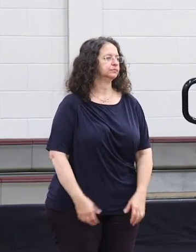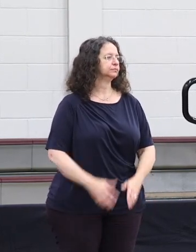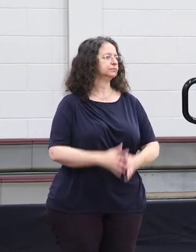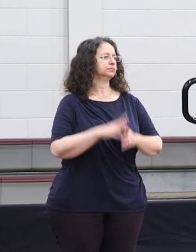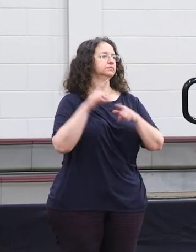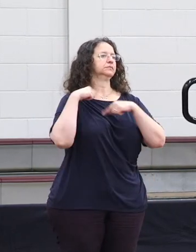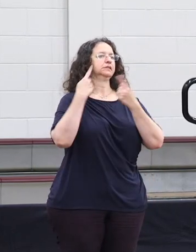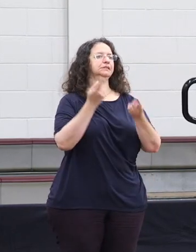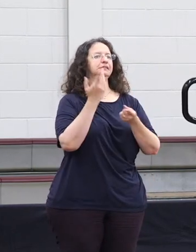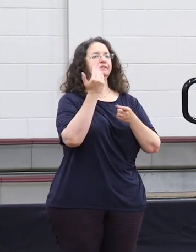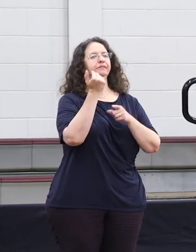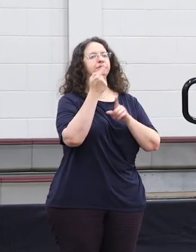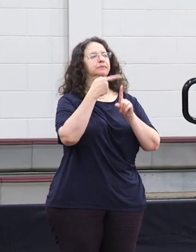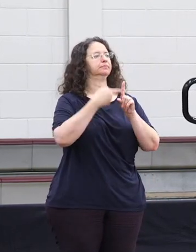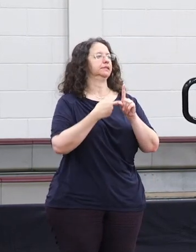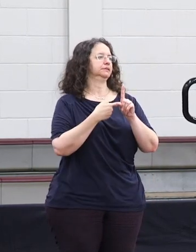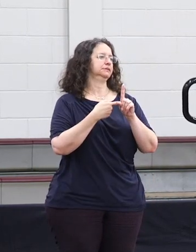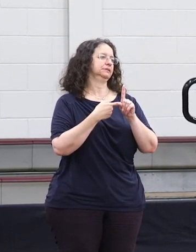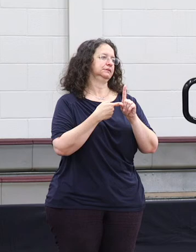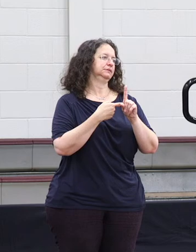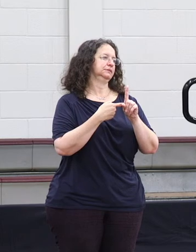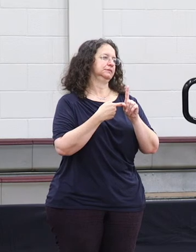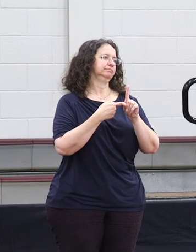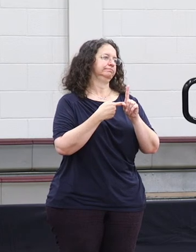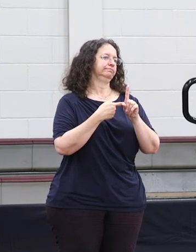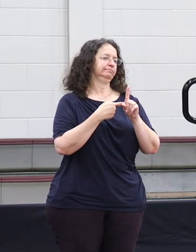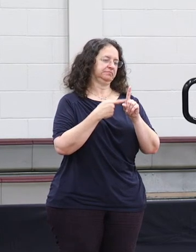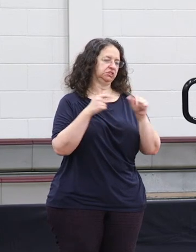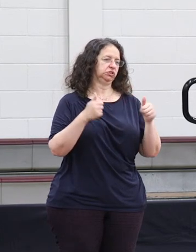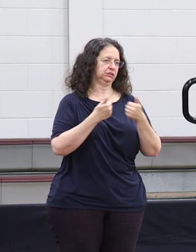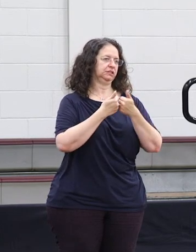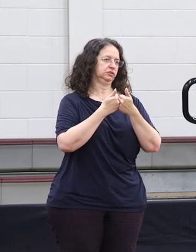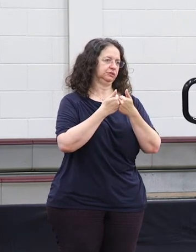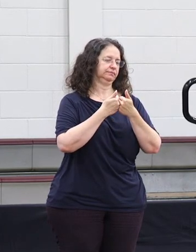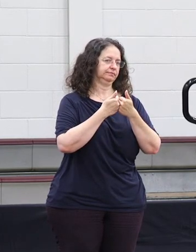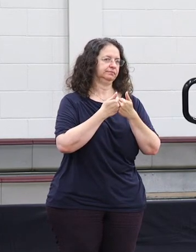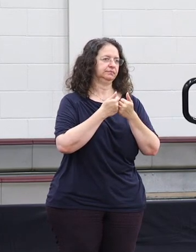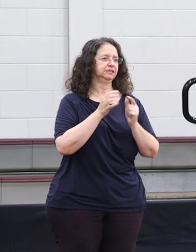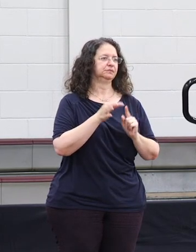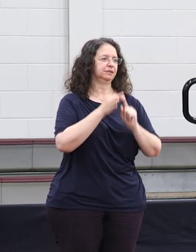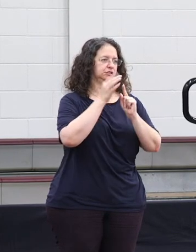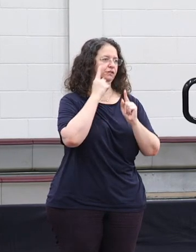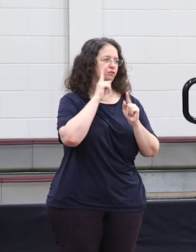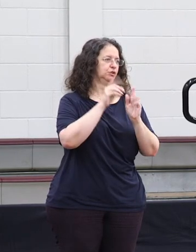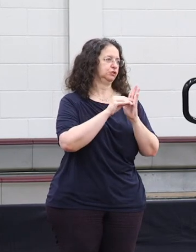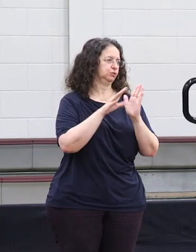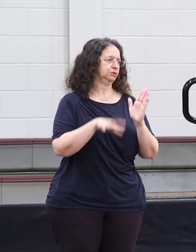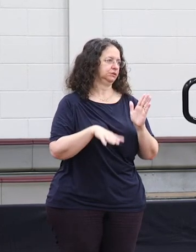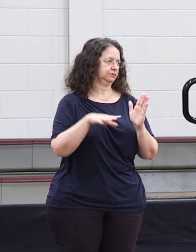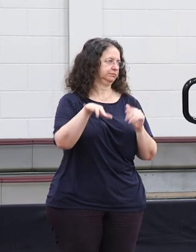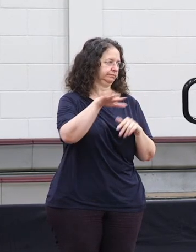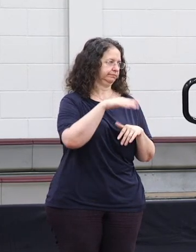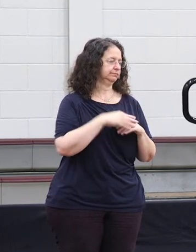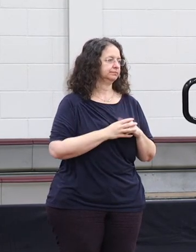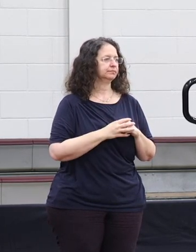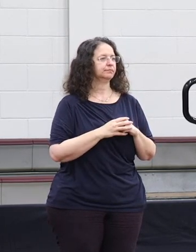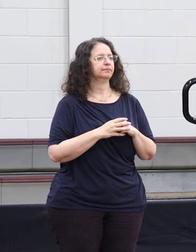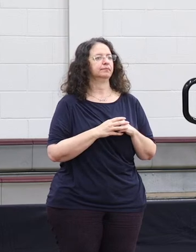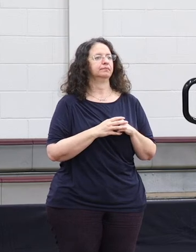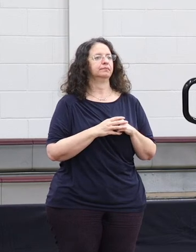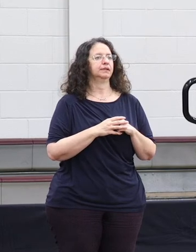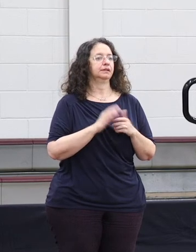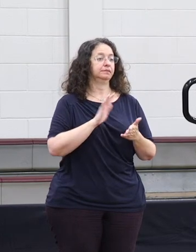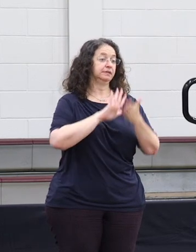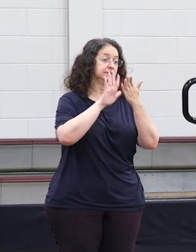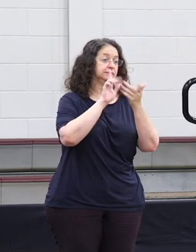The past 15 months have been challenging, especially for you, our scholars. In the face of